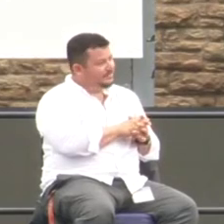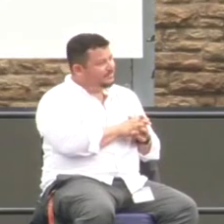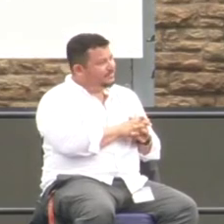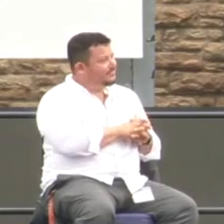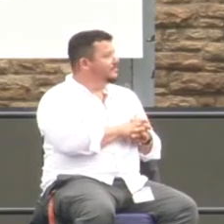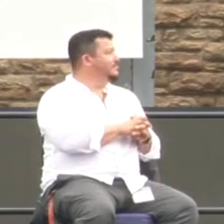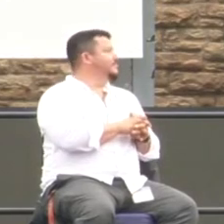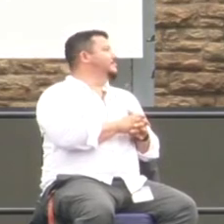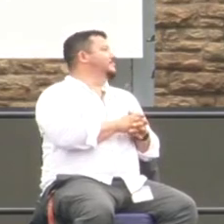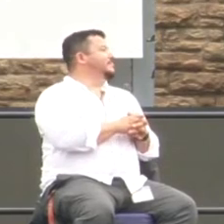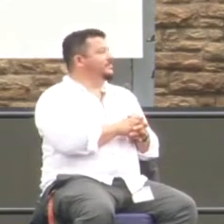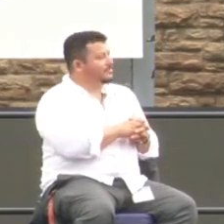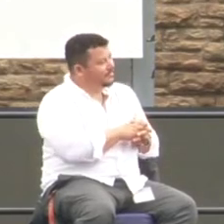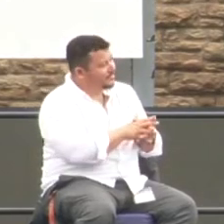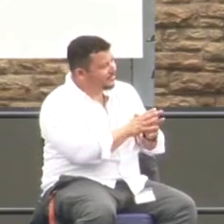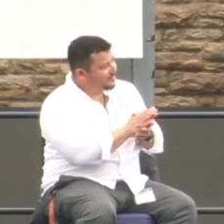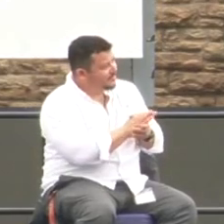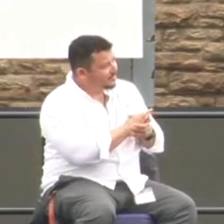Adriana Miller.